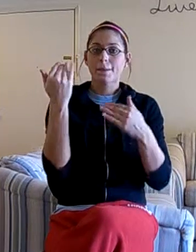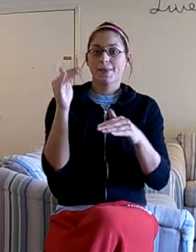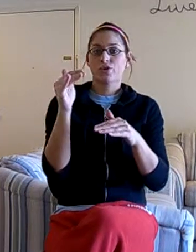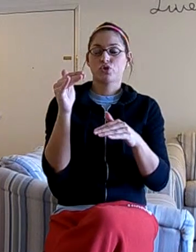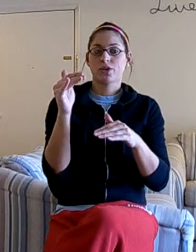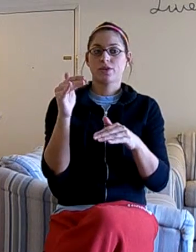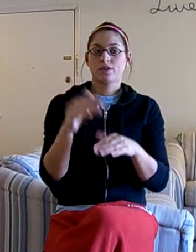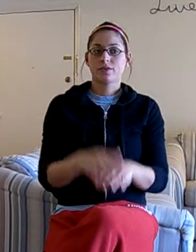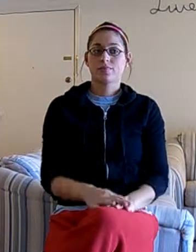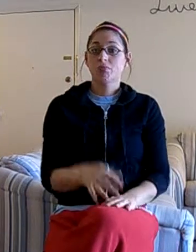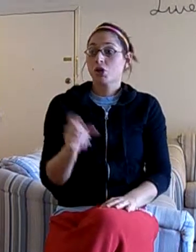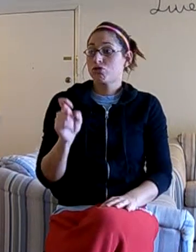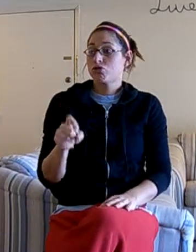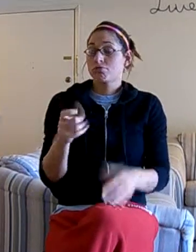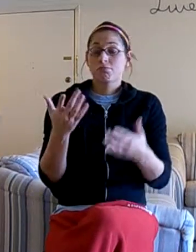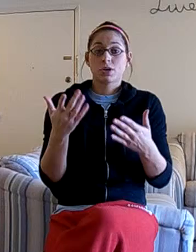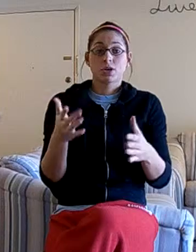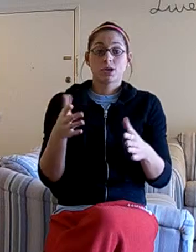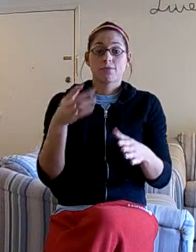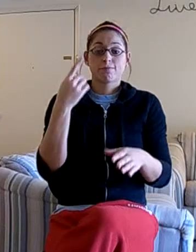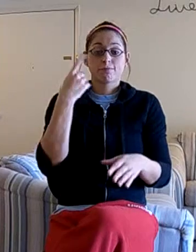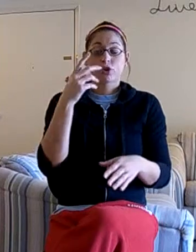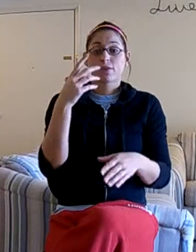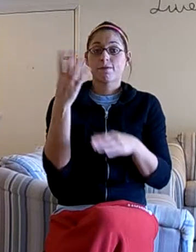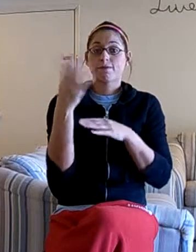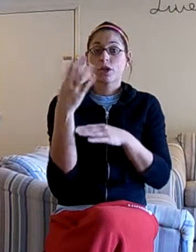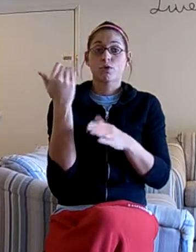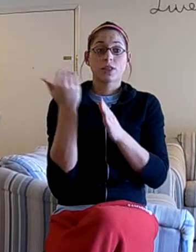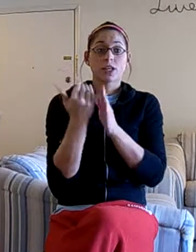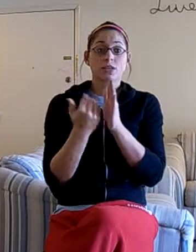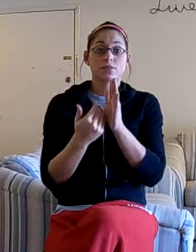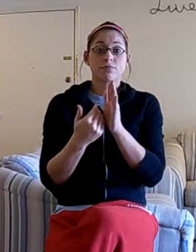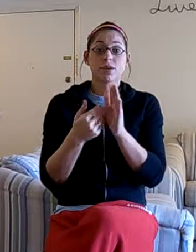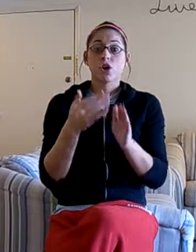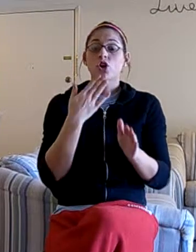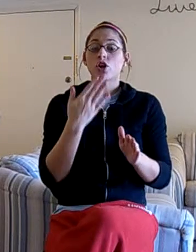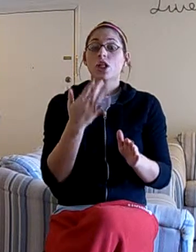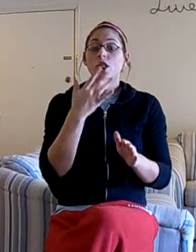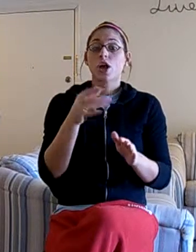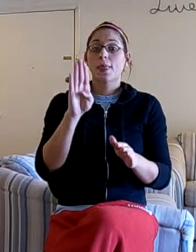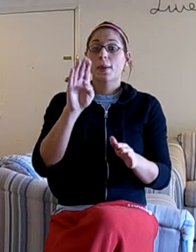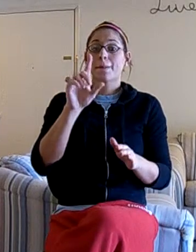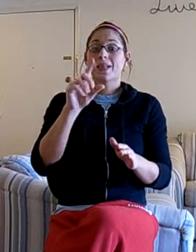That should be it for the video lessons. Good luck on your blog responses today.